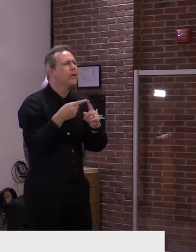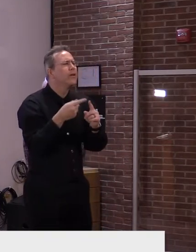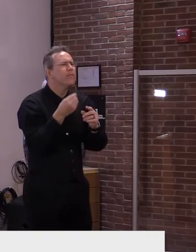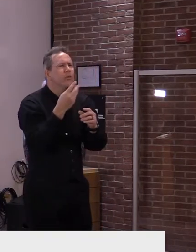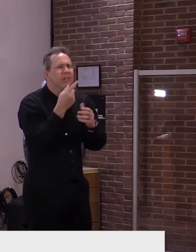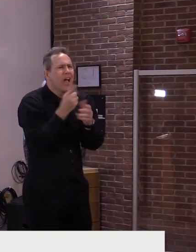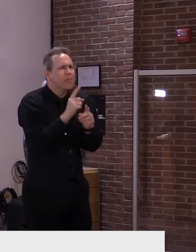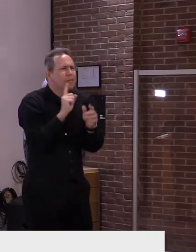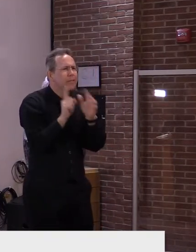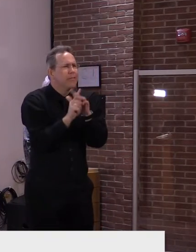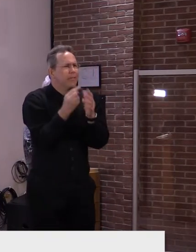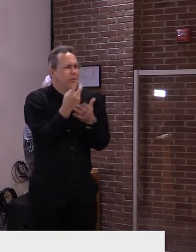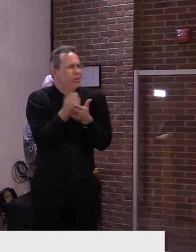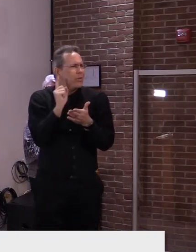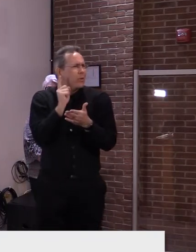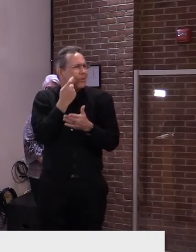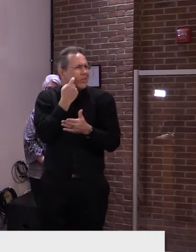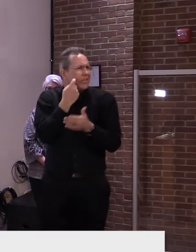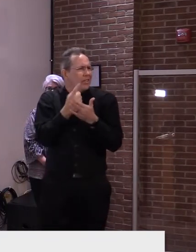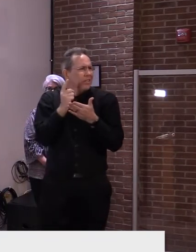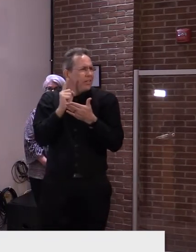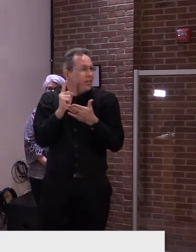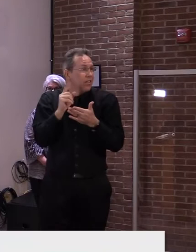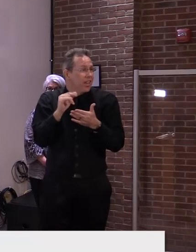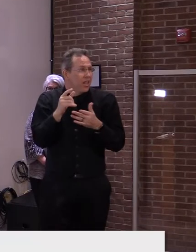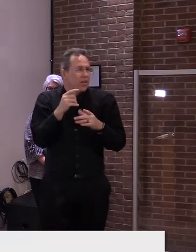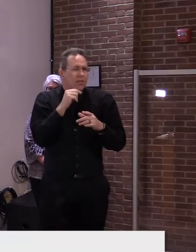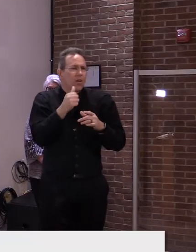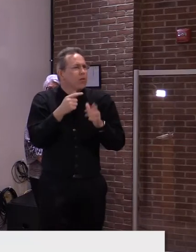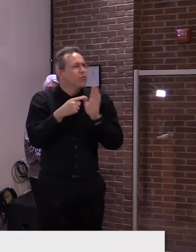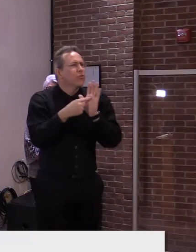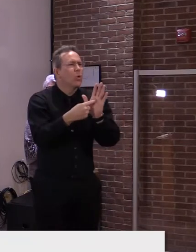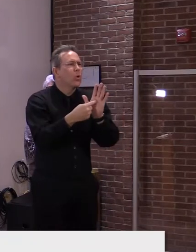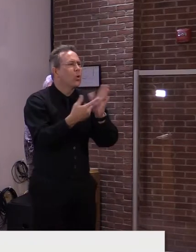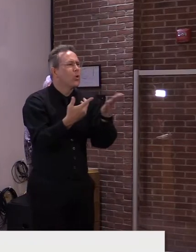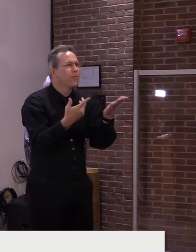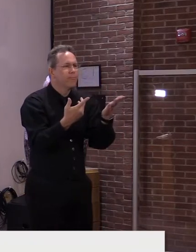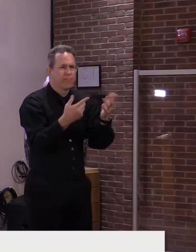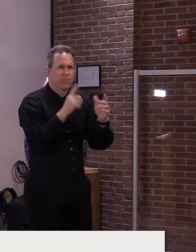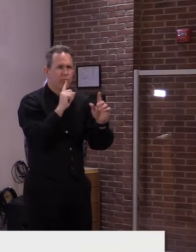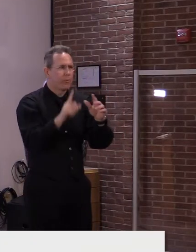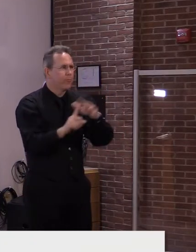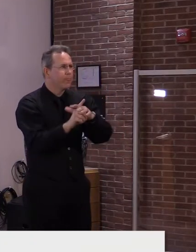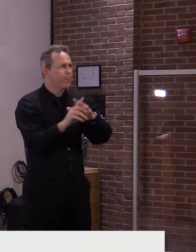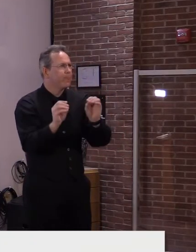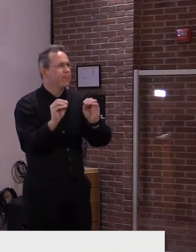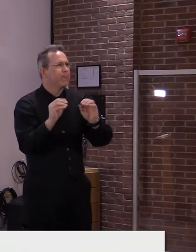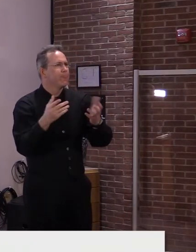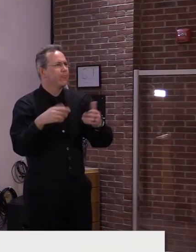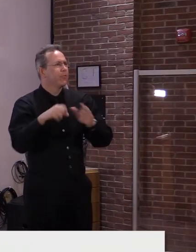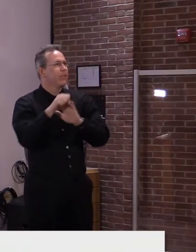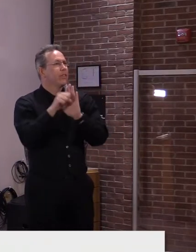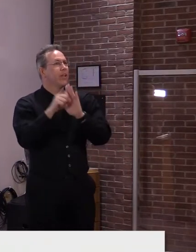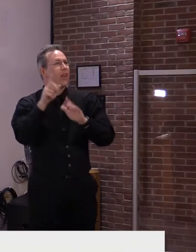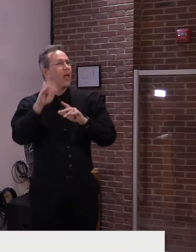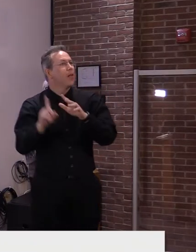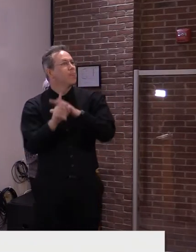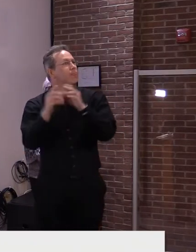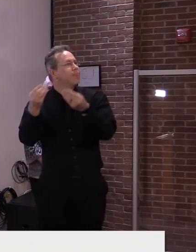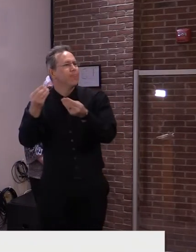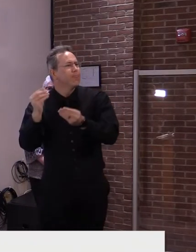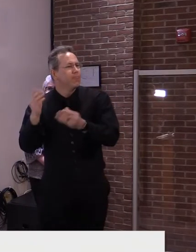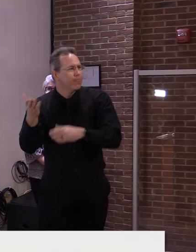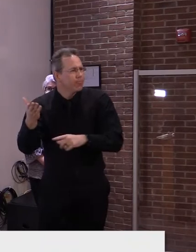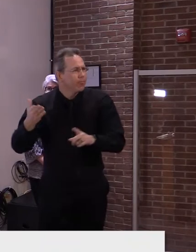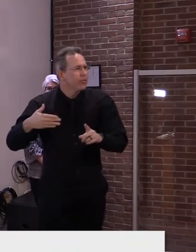no requirement to report that result to state labs at that point in time because that variant was not considered to